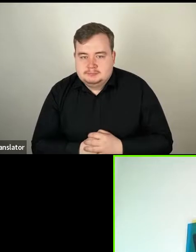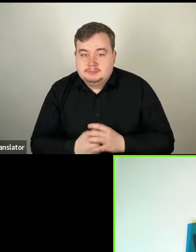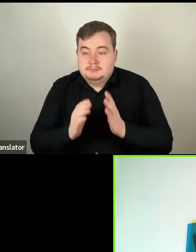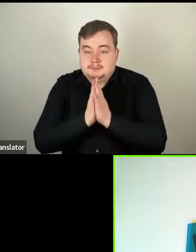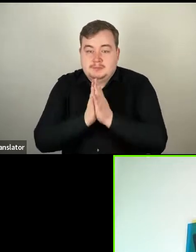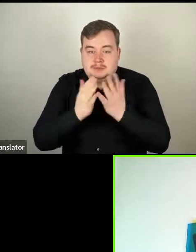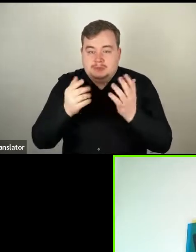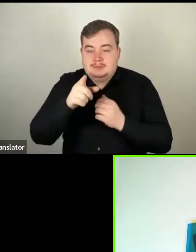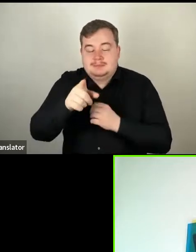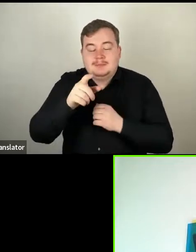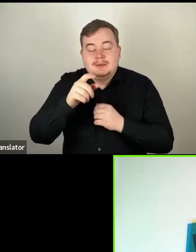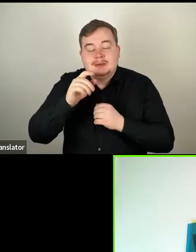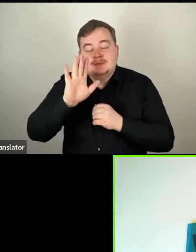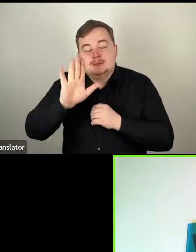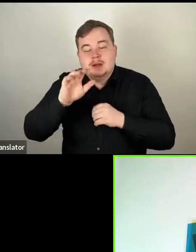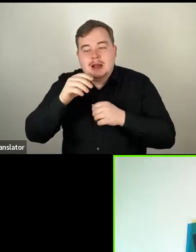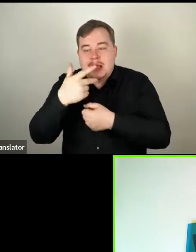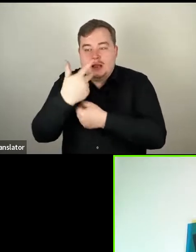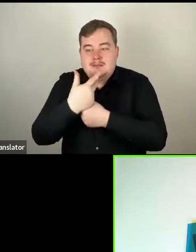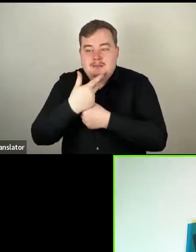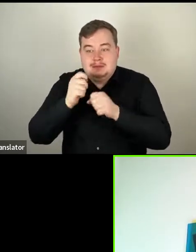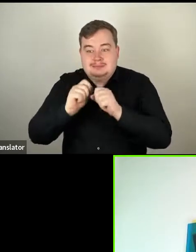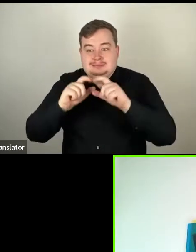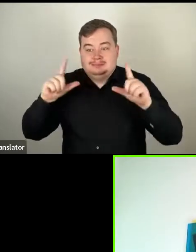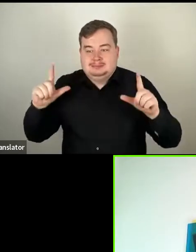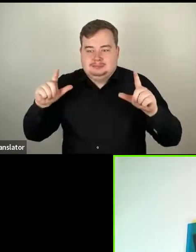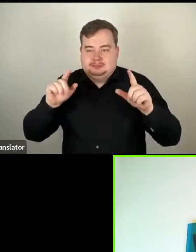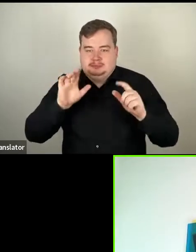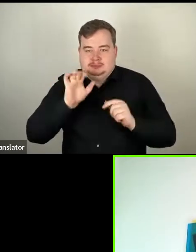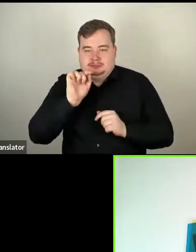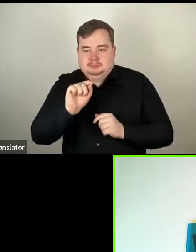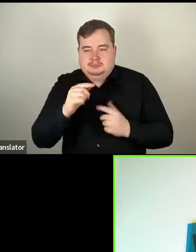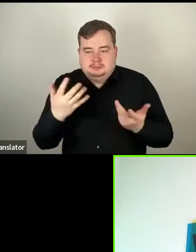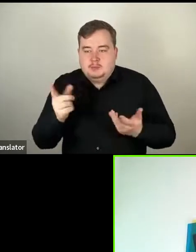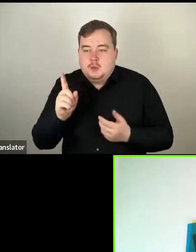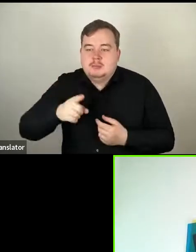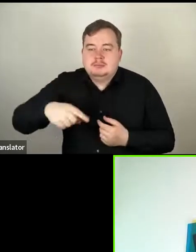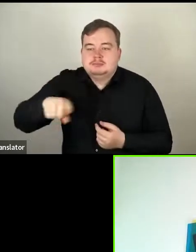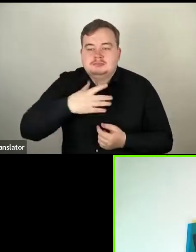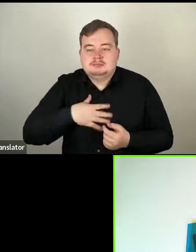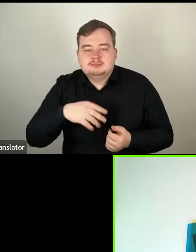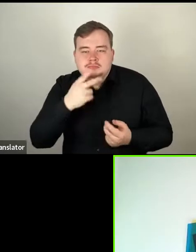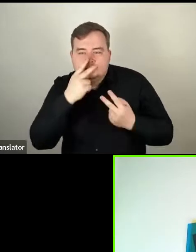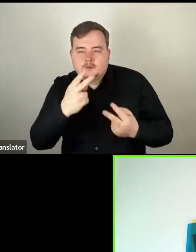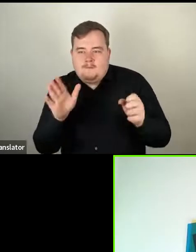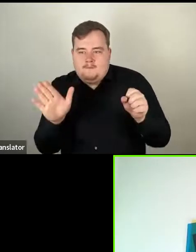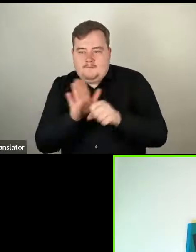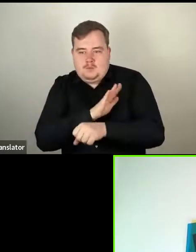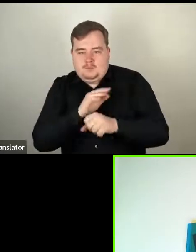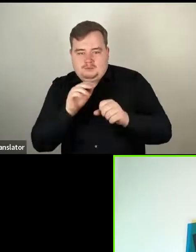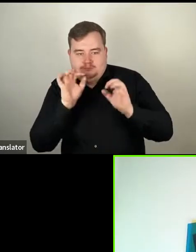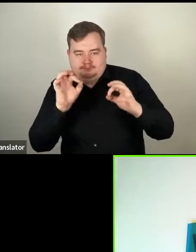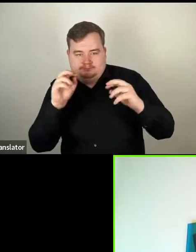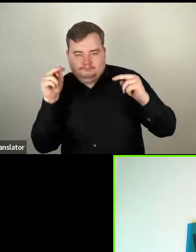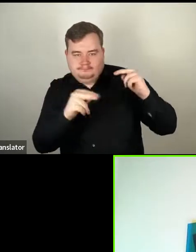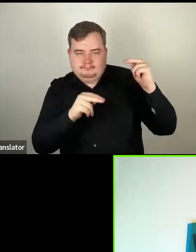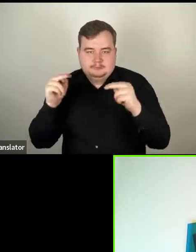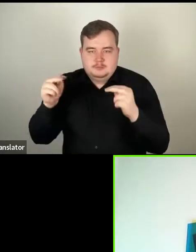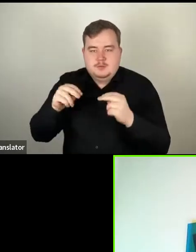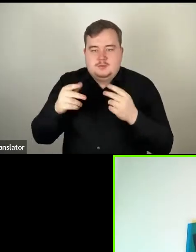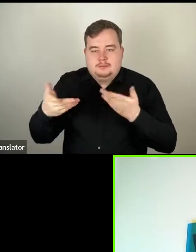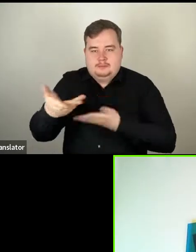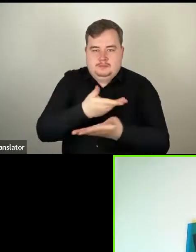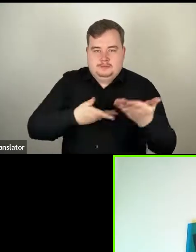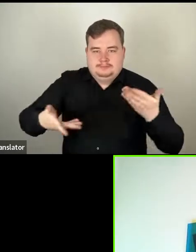event, as this is also an opportunity to see and virtually meet each other. Finally, I would